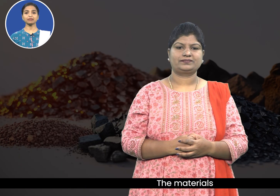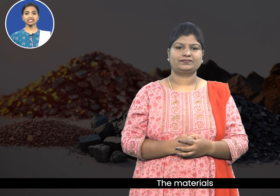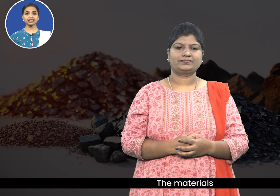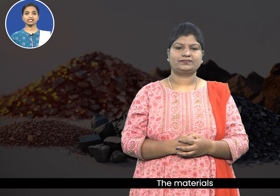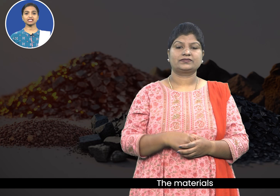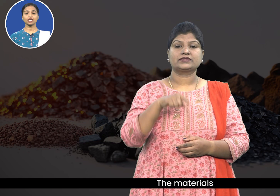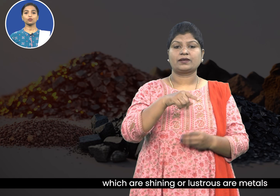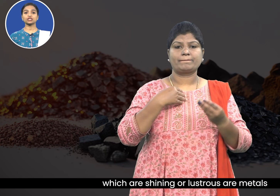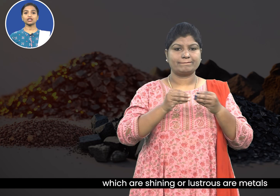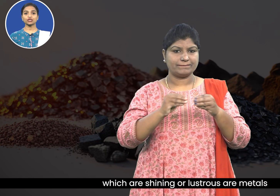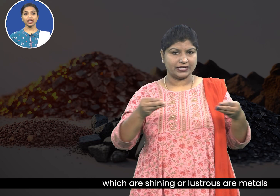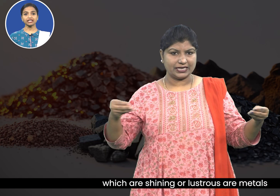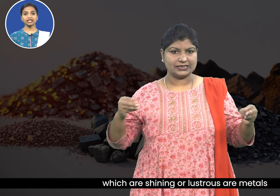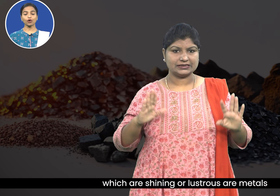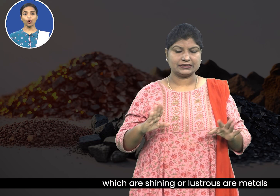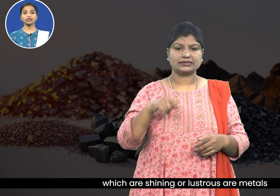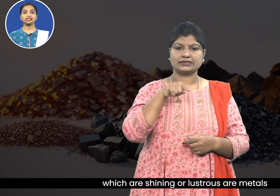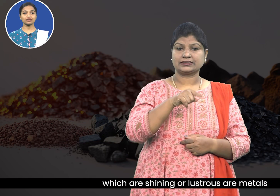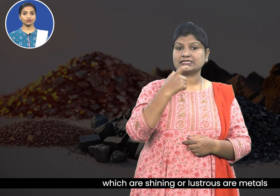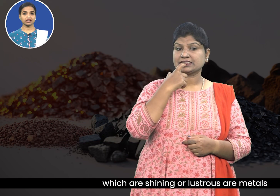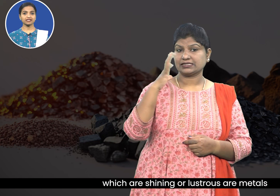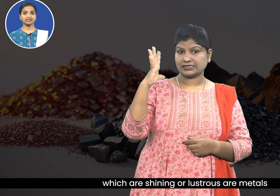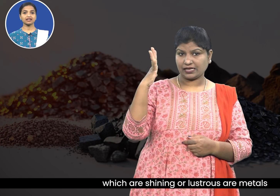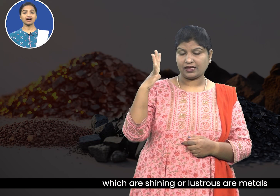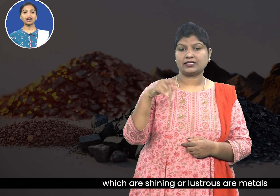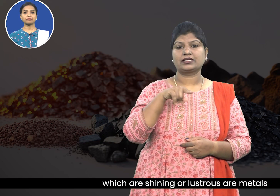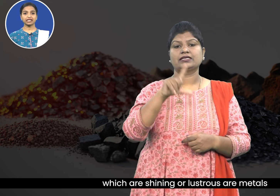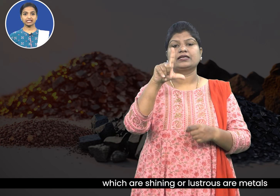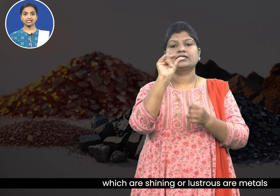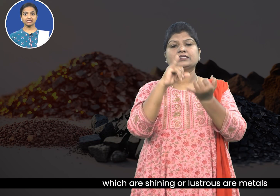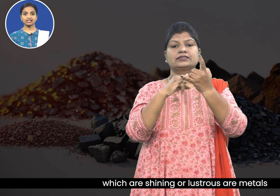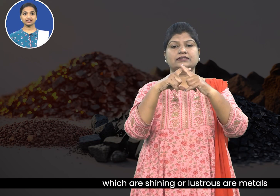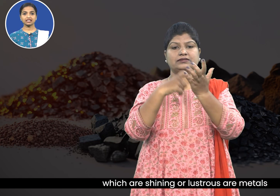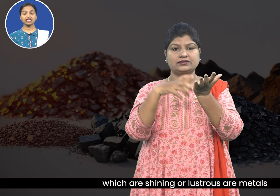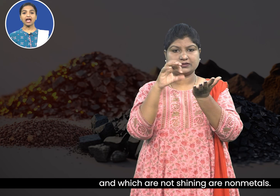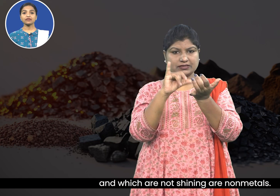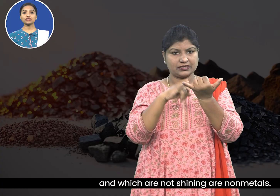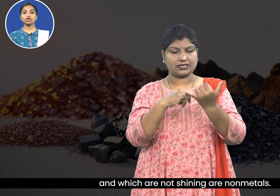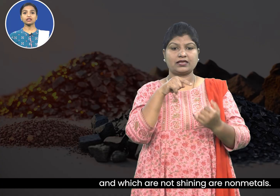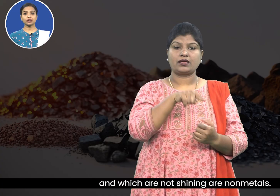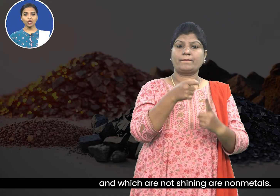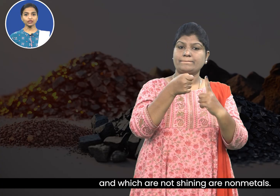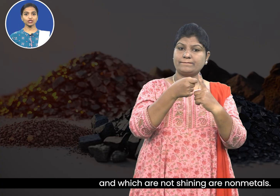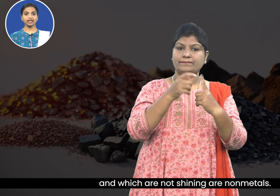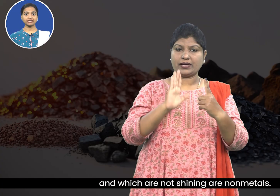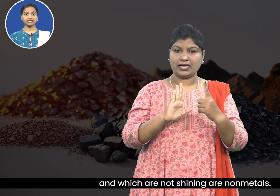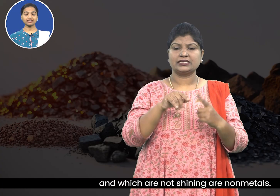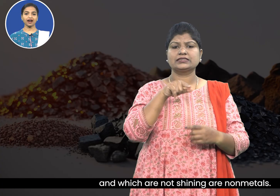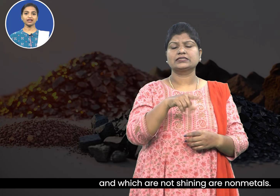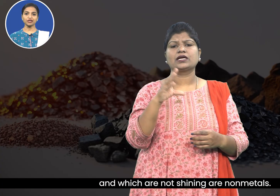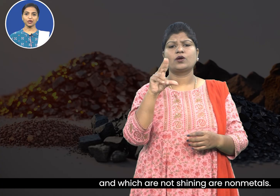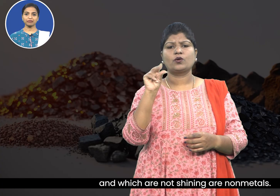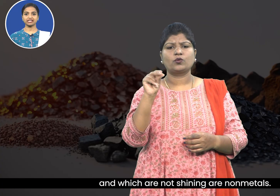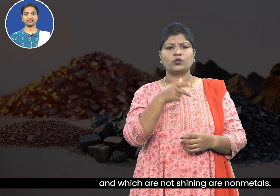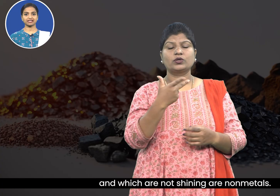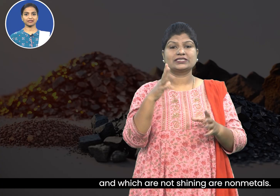The materials which are shining or lustrous are metals, and which are not shining